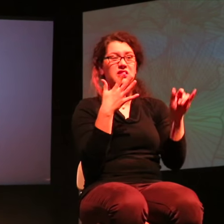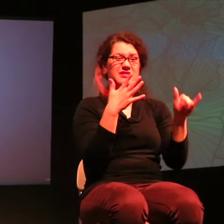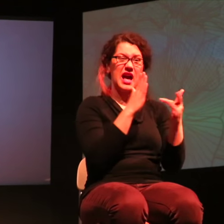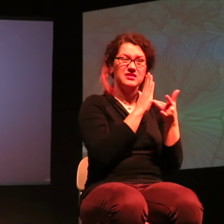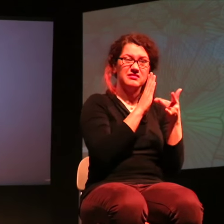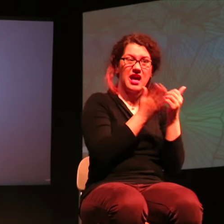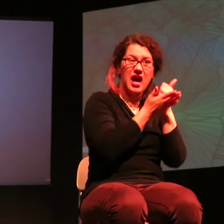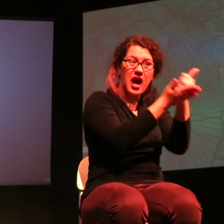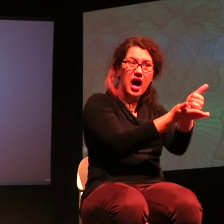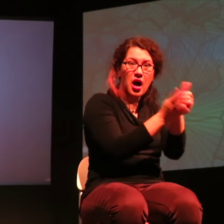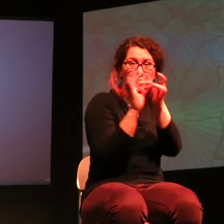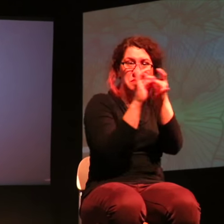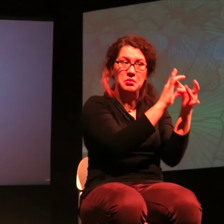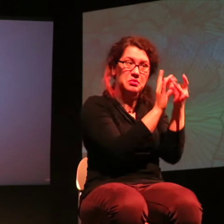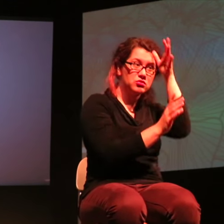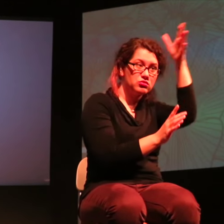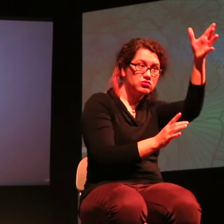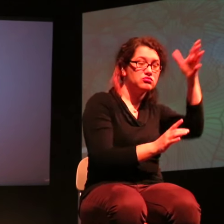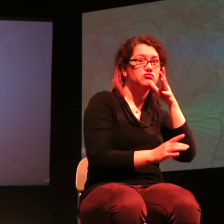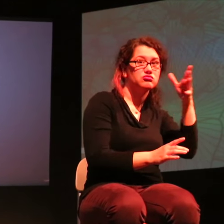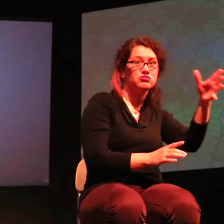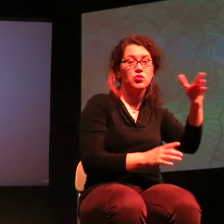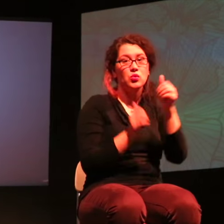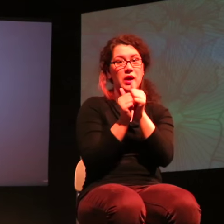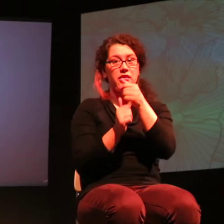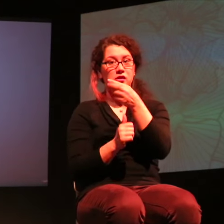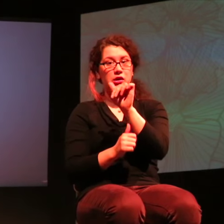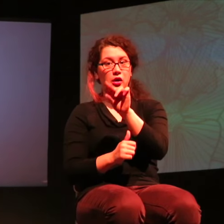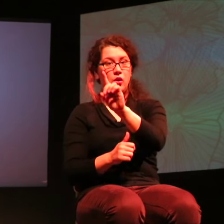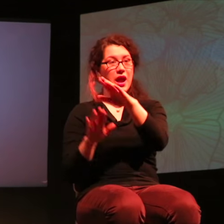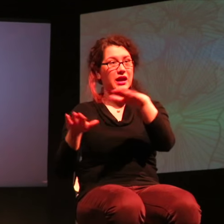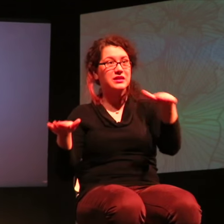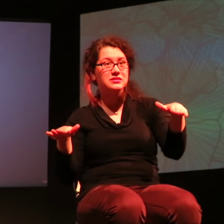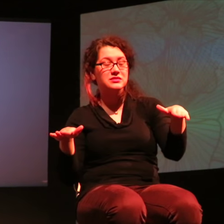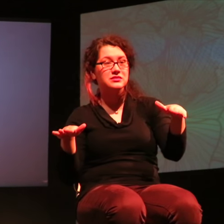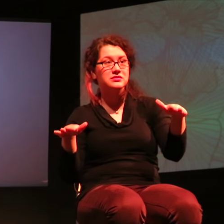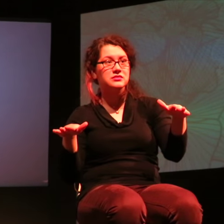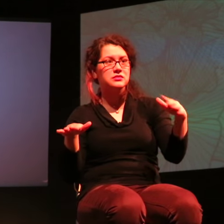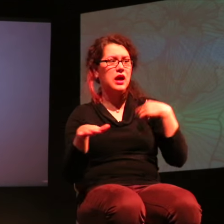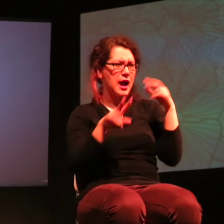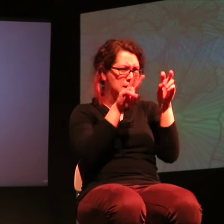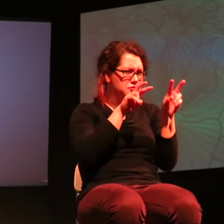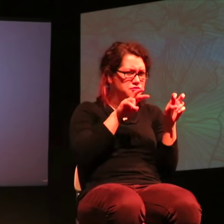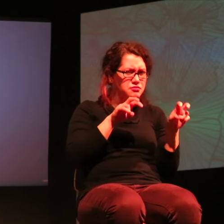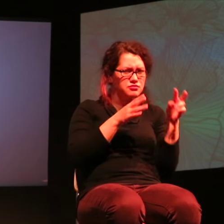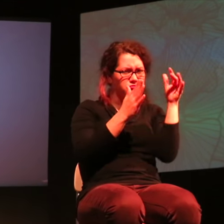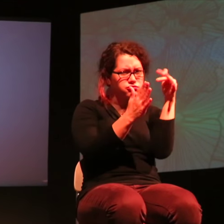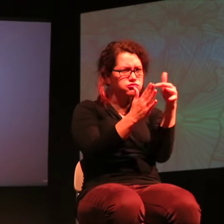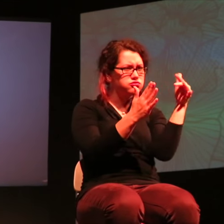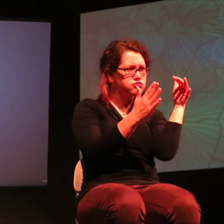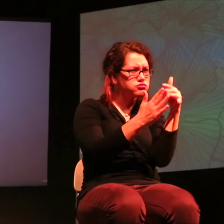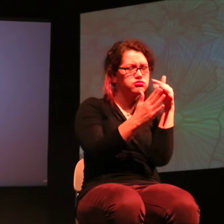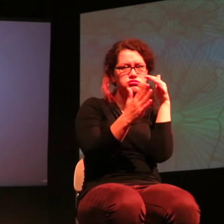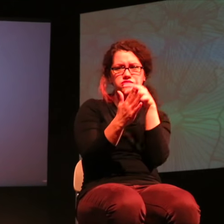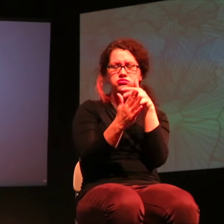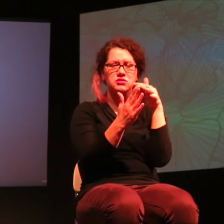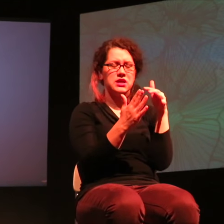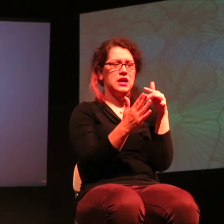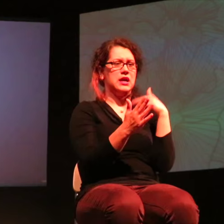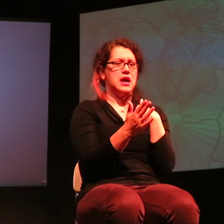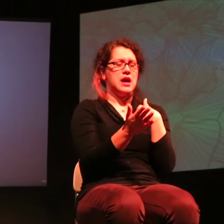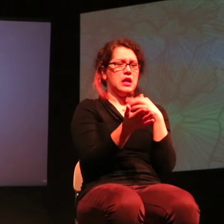help as we shape the faith formation of our grandkids? And what I'm finding in this study is that the opportunity for